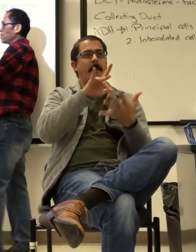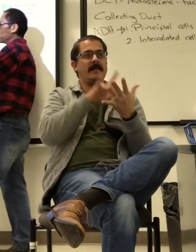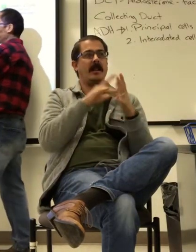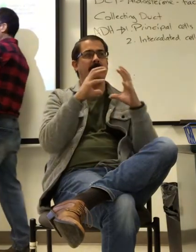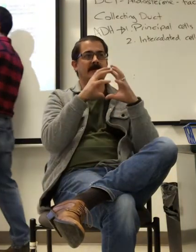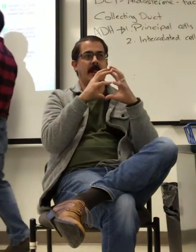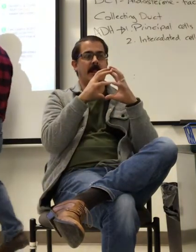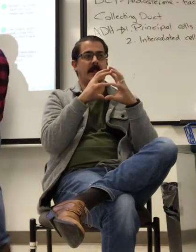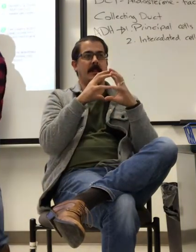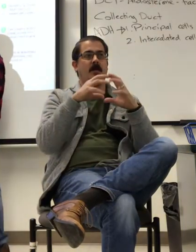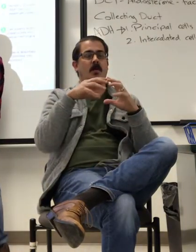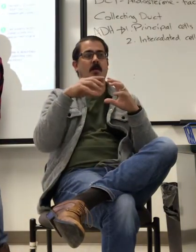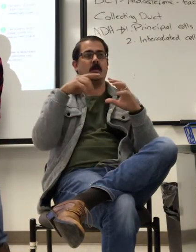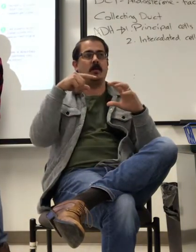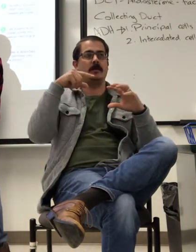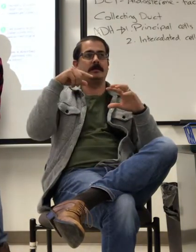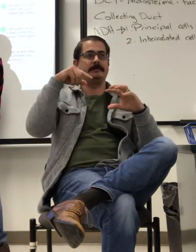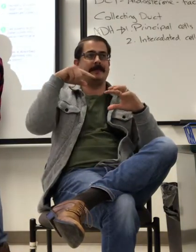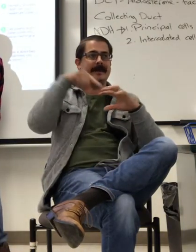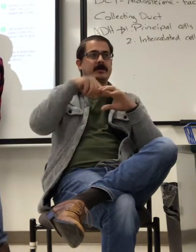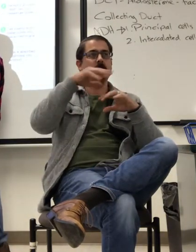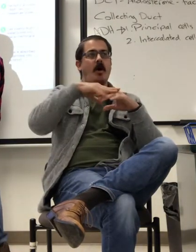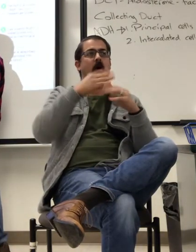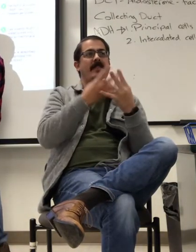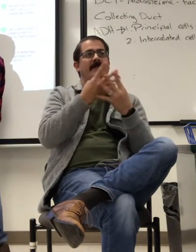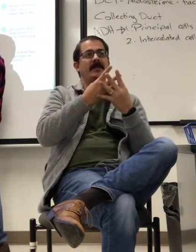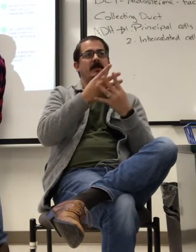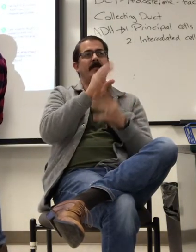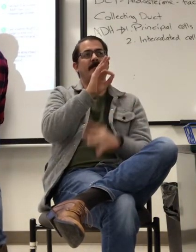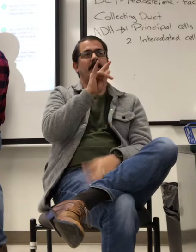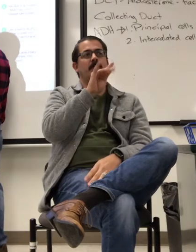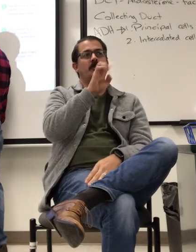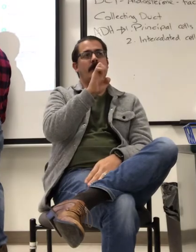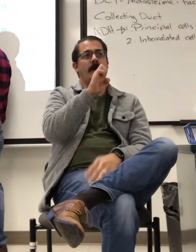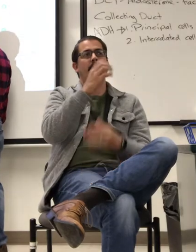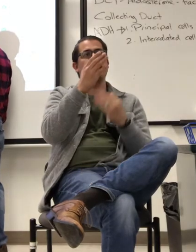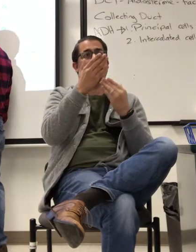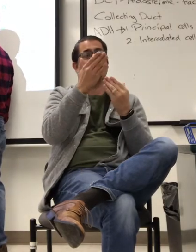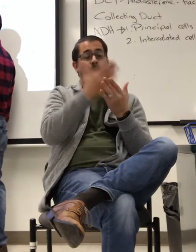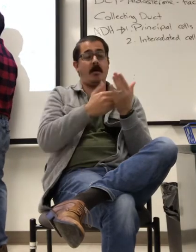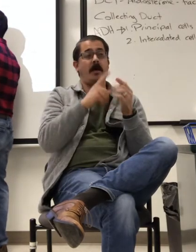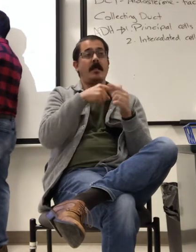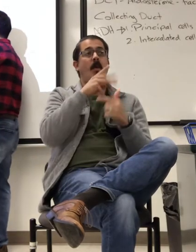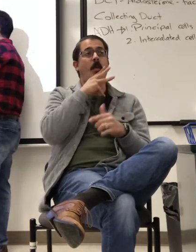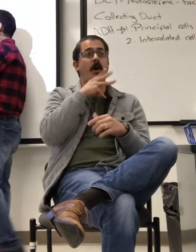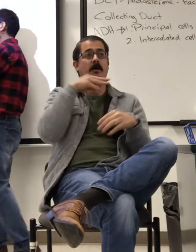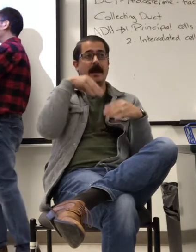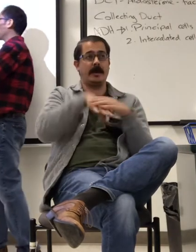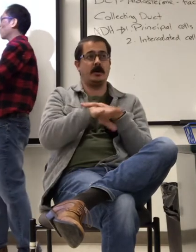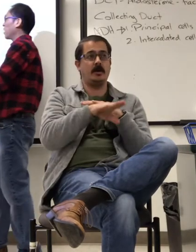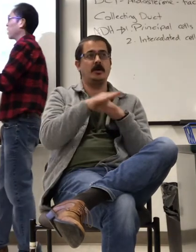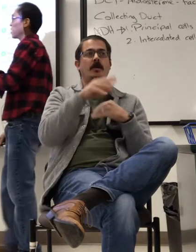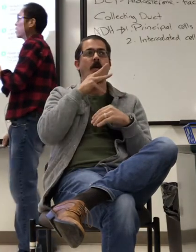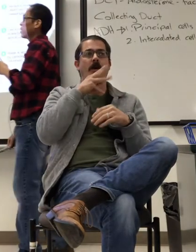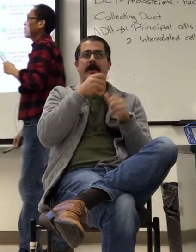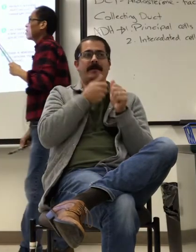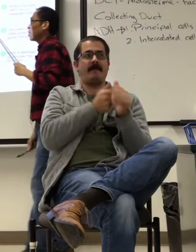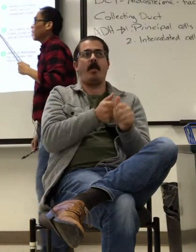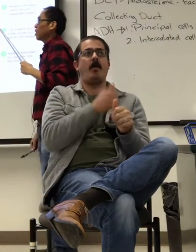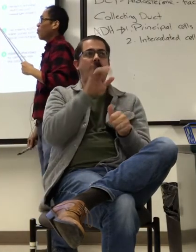to insert on the filtrate side, and once the water pore is entered, water can follow its concentration